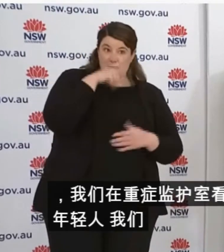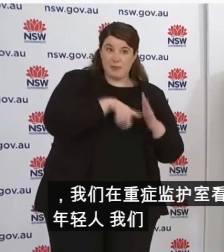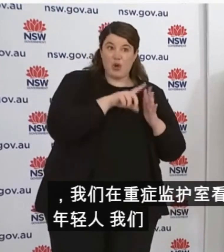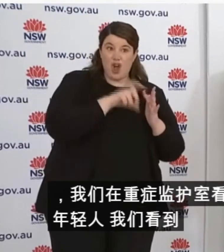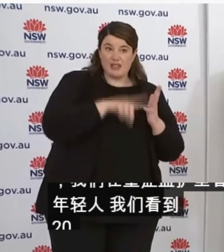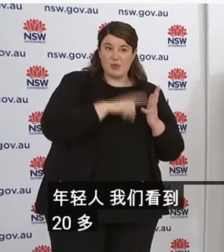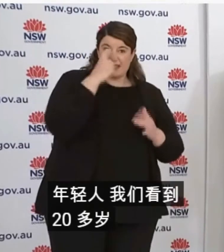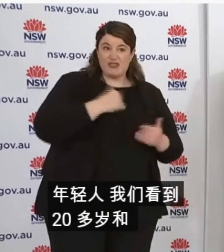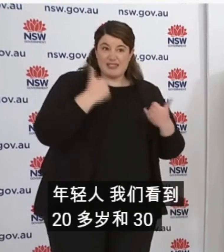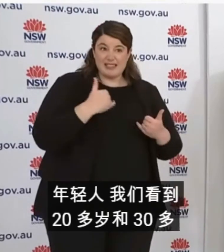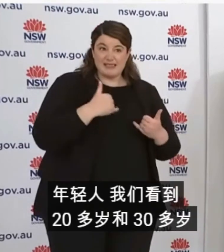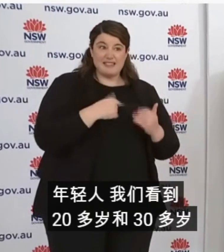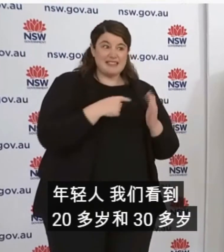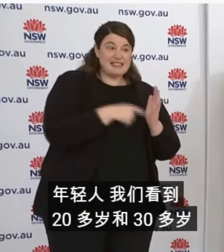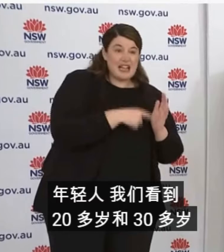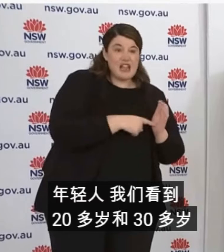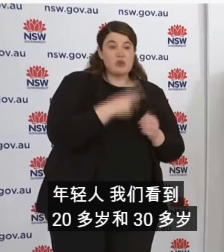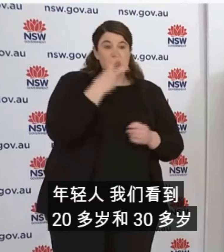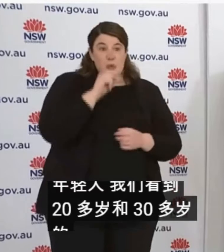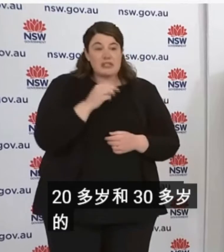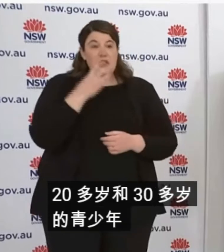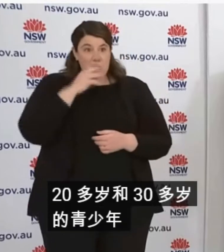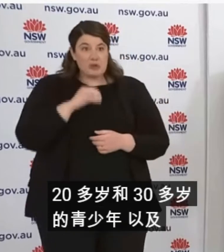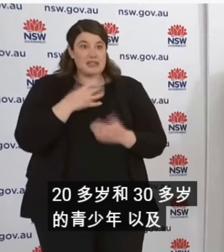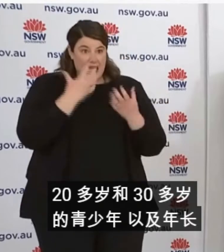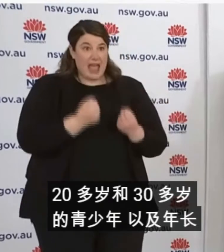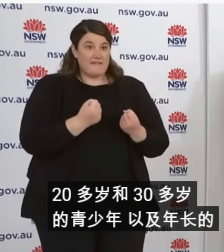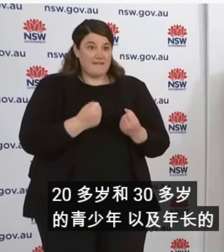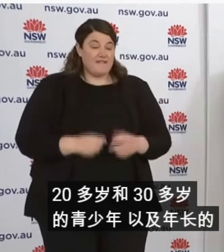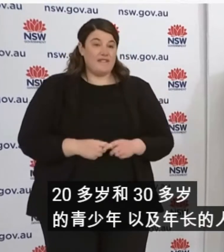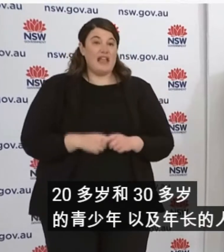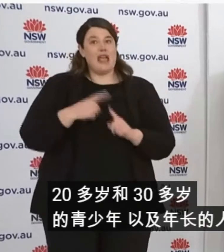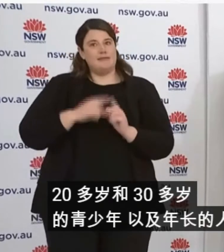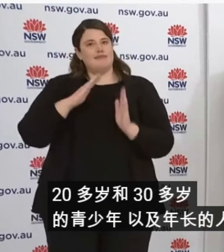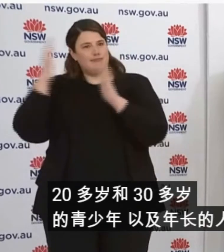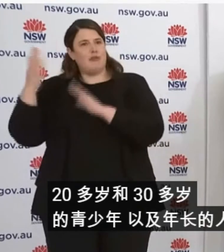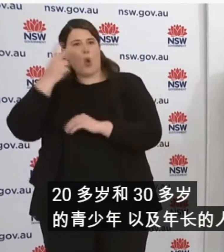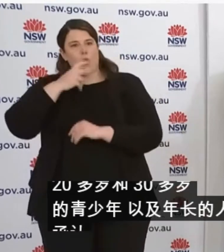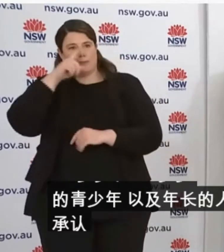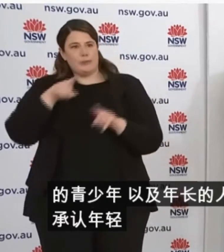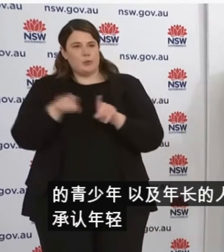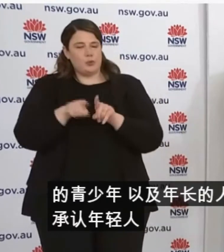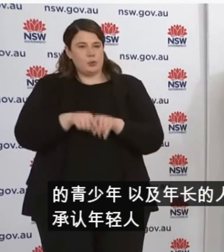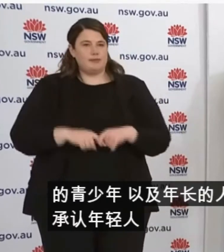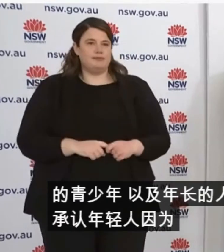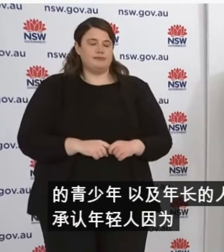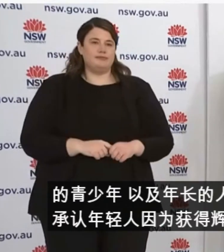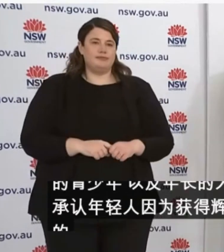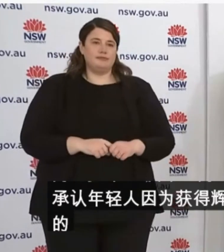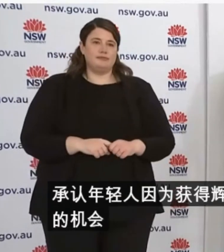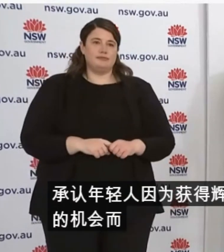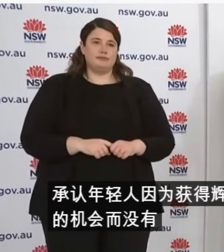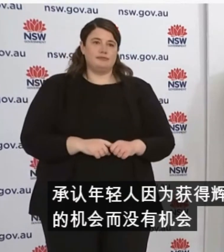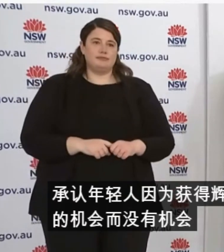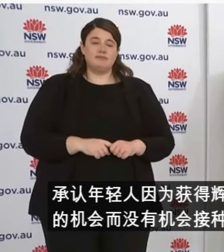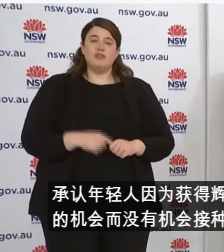in their teens, in their 20s and their 30s, as well as older individuals. I want to acknowledge that younger people have not had